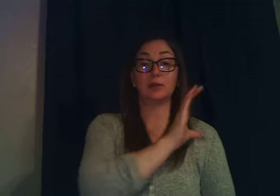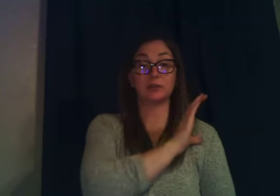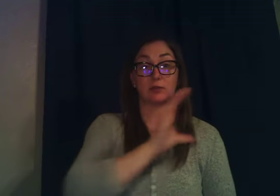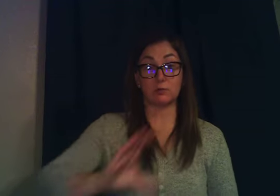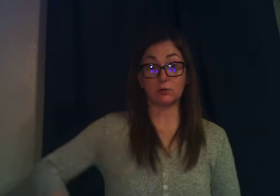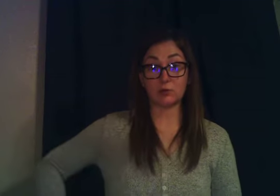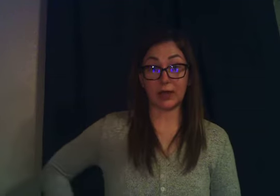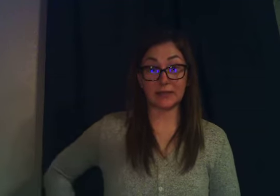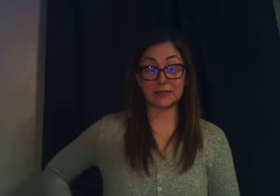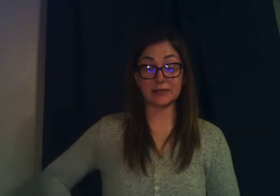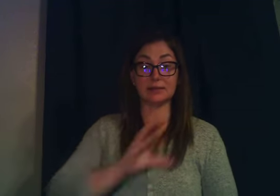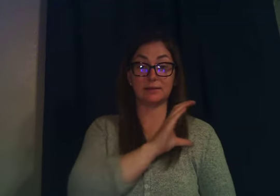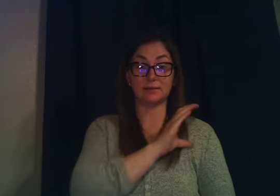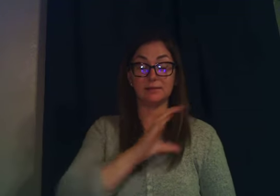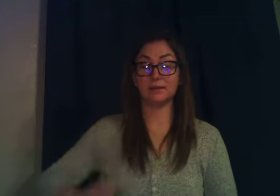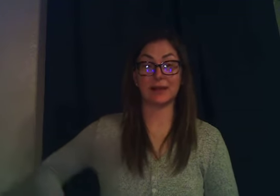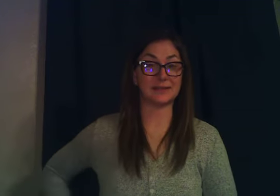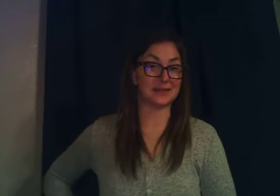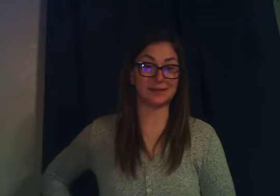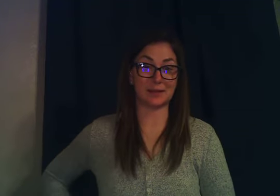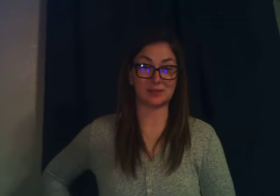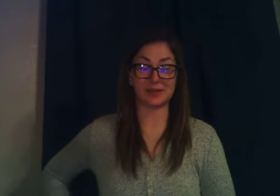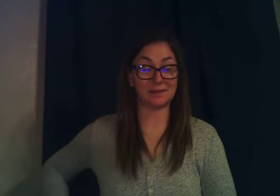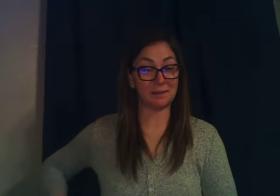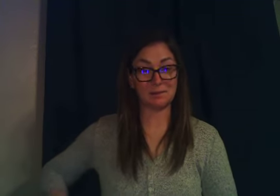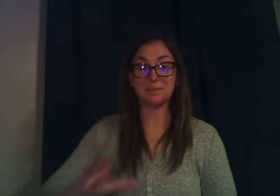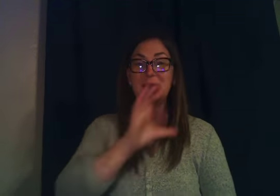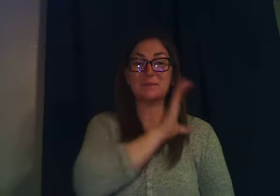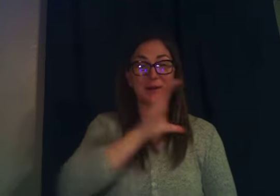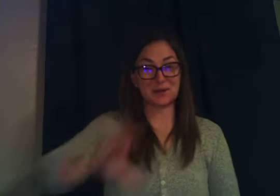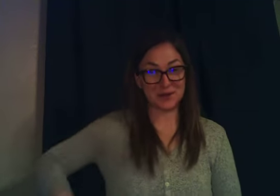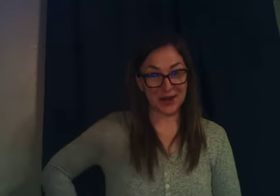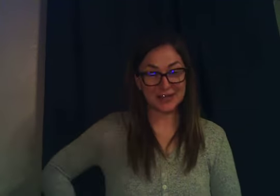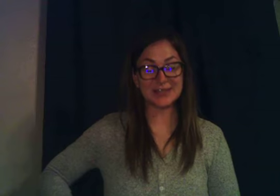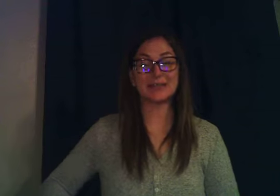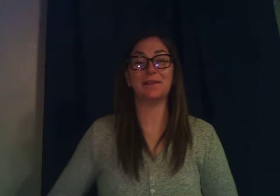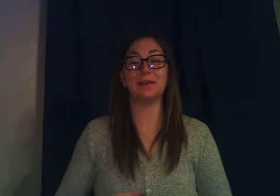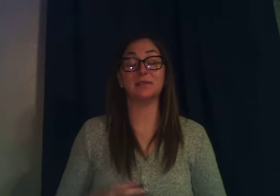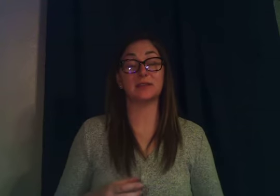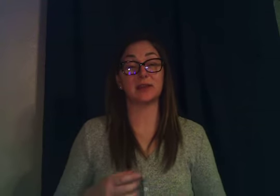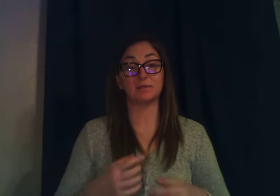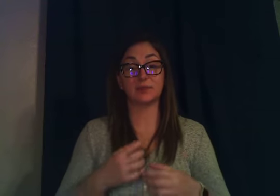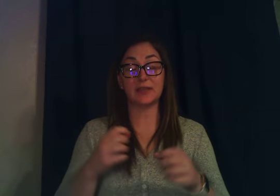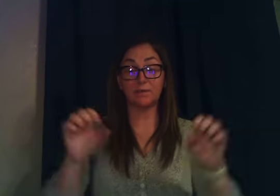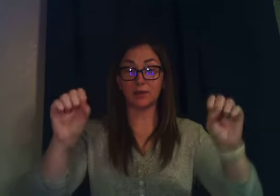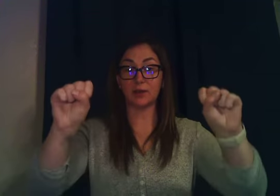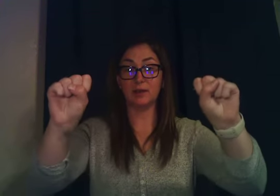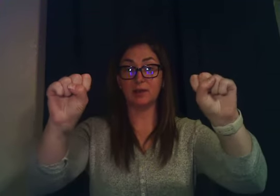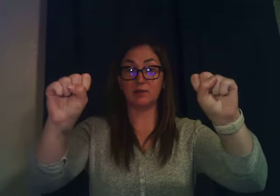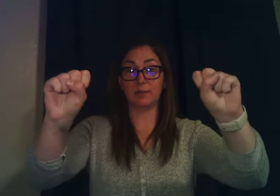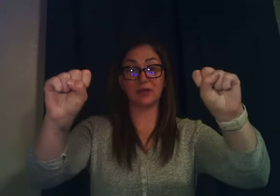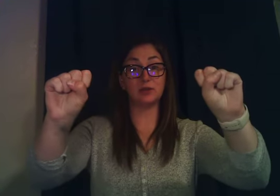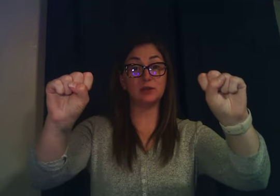So Christ, can't see it. The camera's not that low. But Christ and then the sign for Savior make two